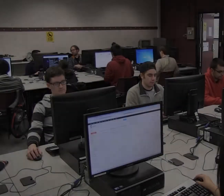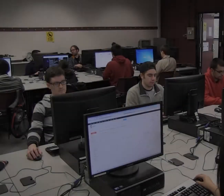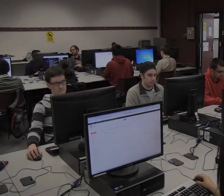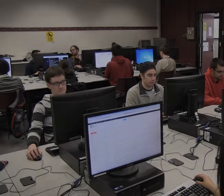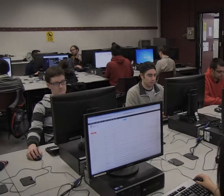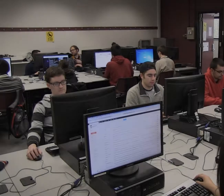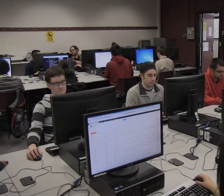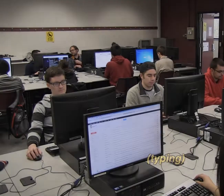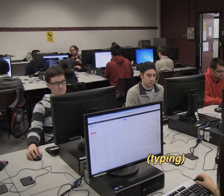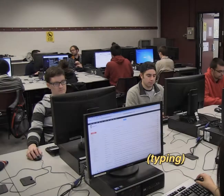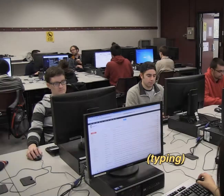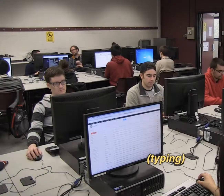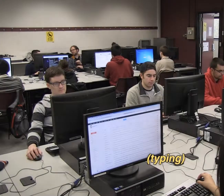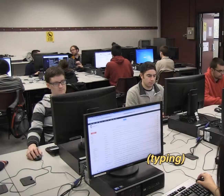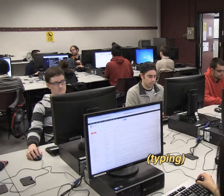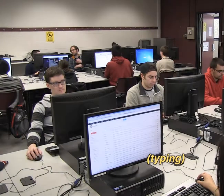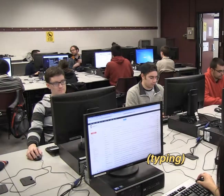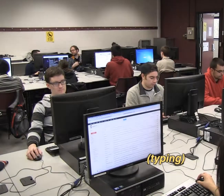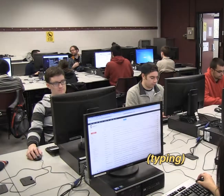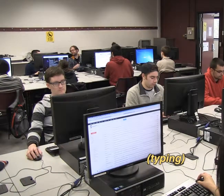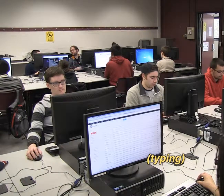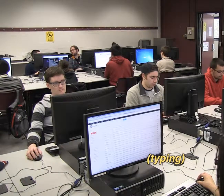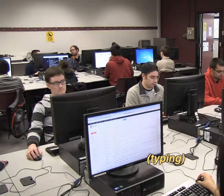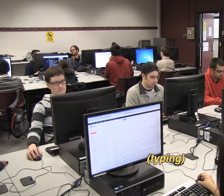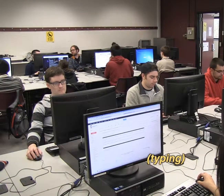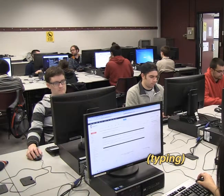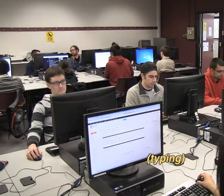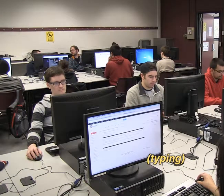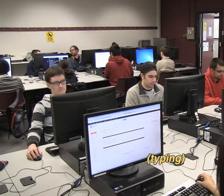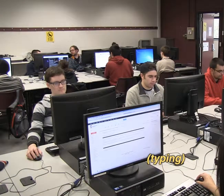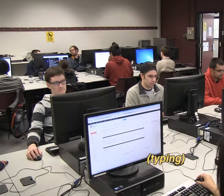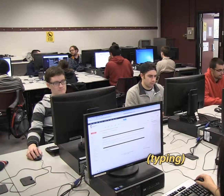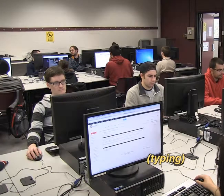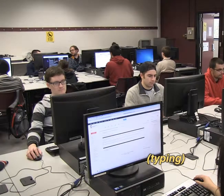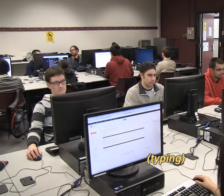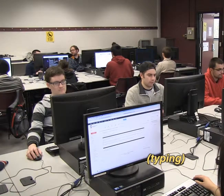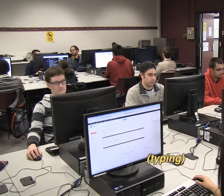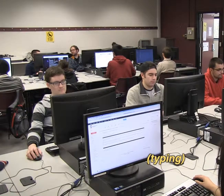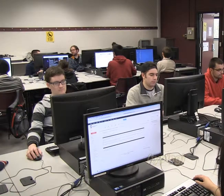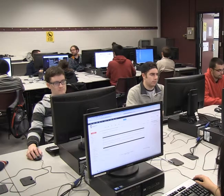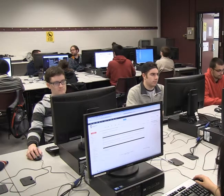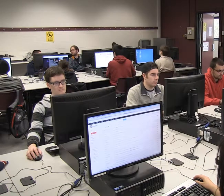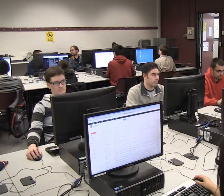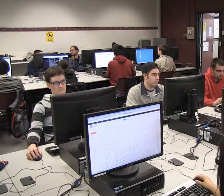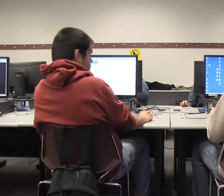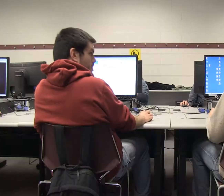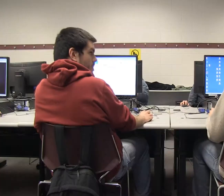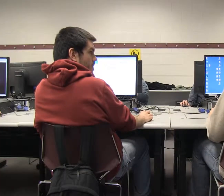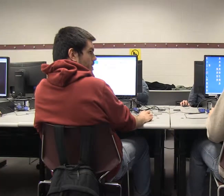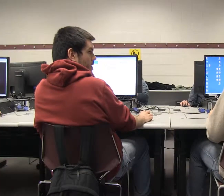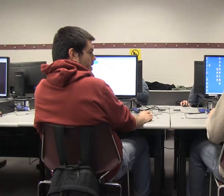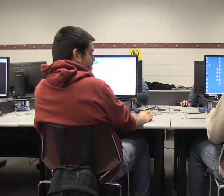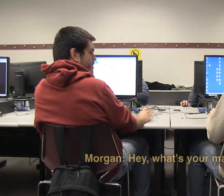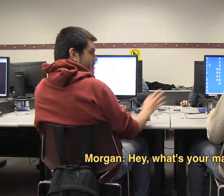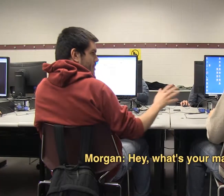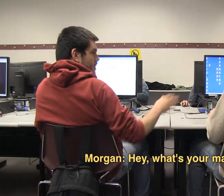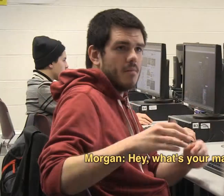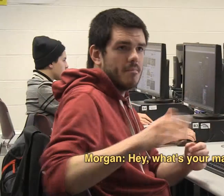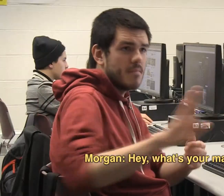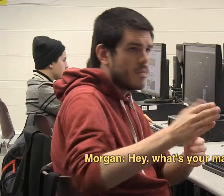Transition to a scene in a smart classroom. Two students sitting next to each other. Morgan, using sign language, says, "Hey, what's your